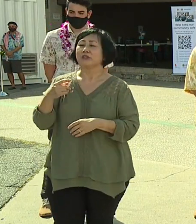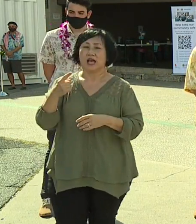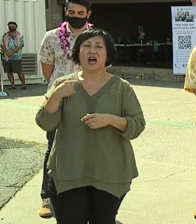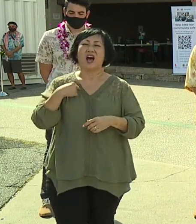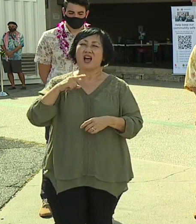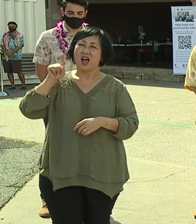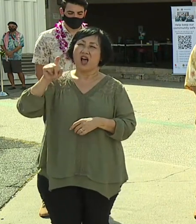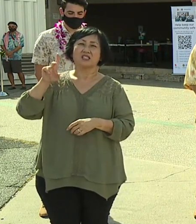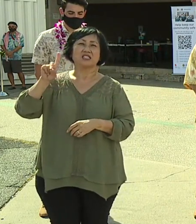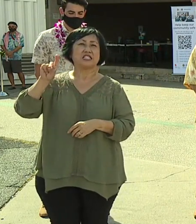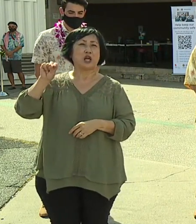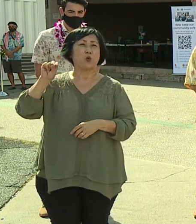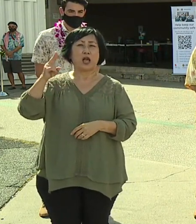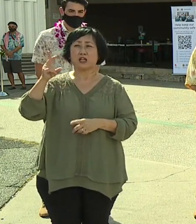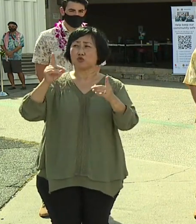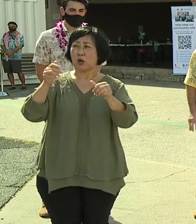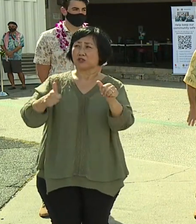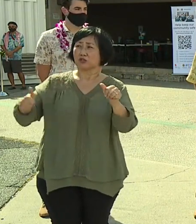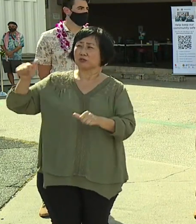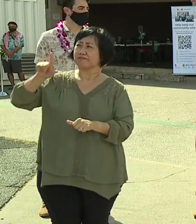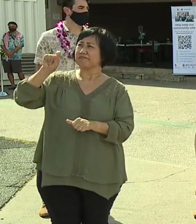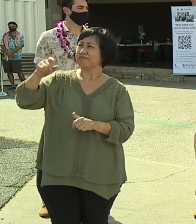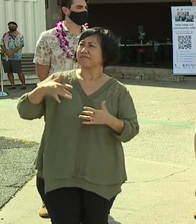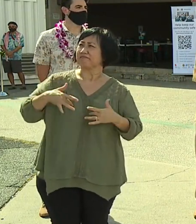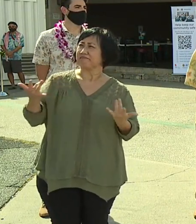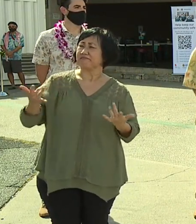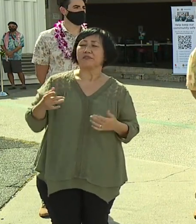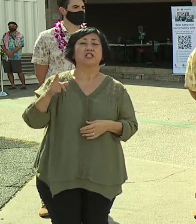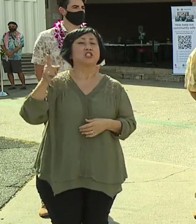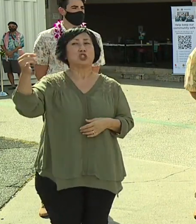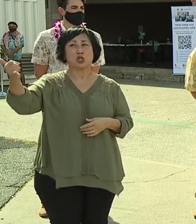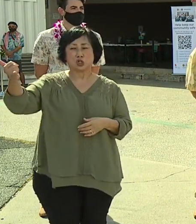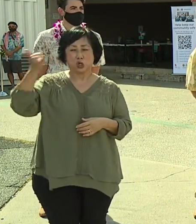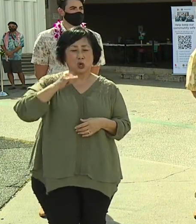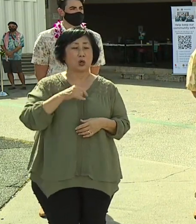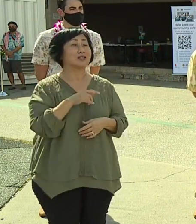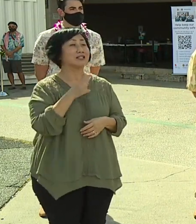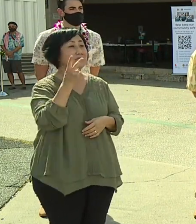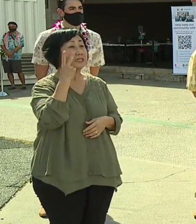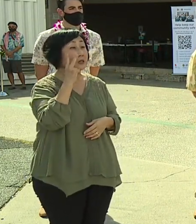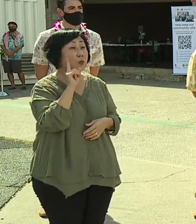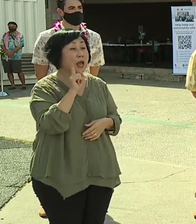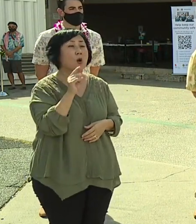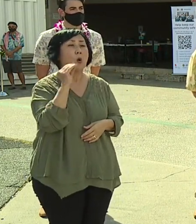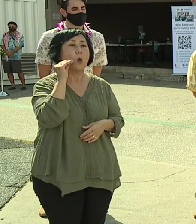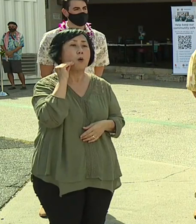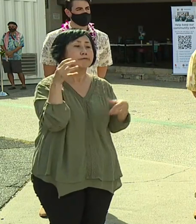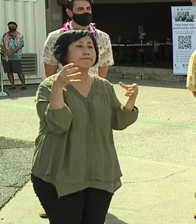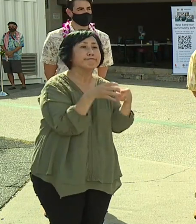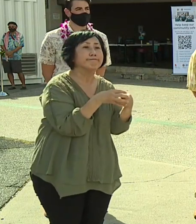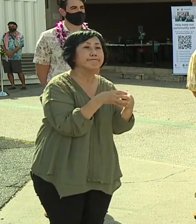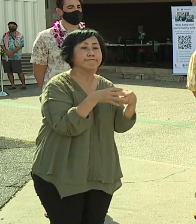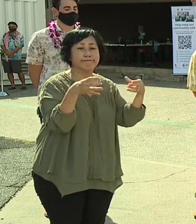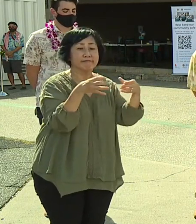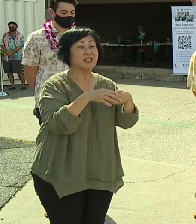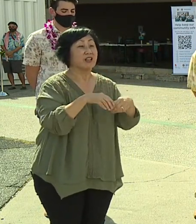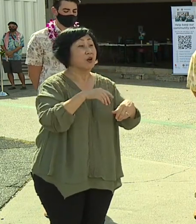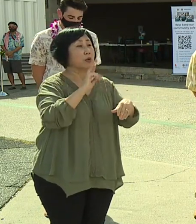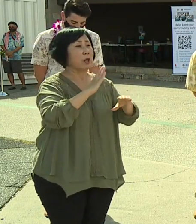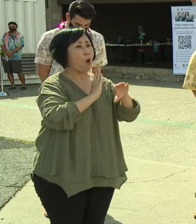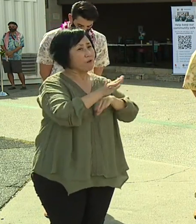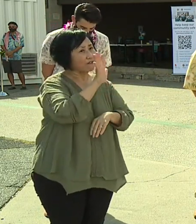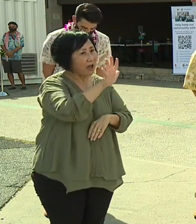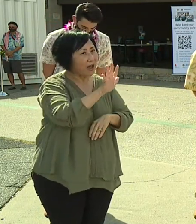of Health, and she called me and explained that it is clusters that we see in homes, people gathering more than five and